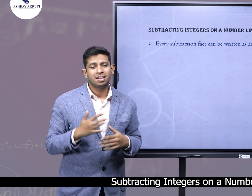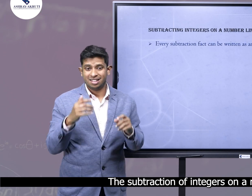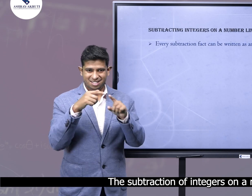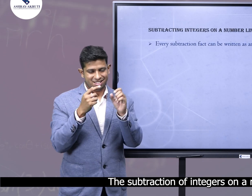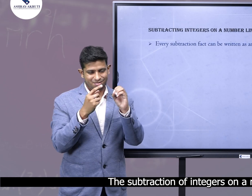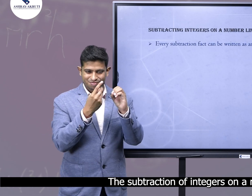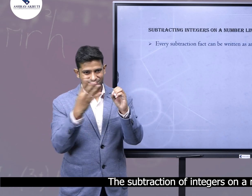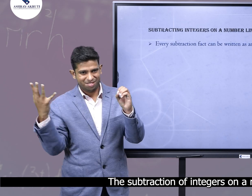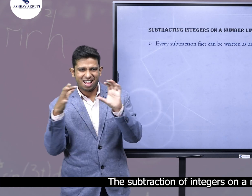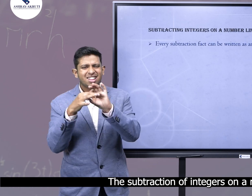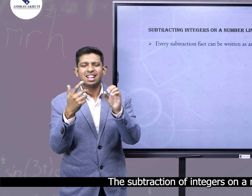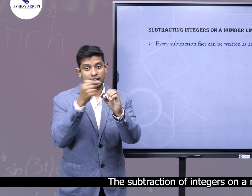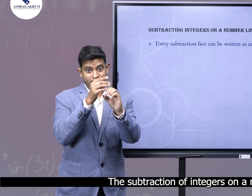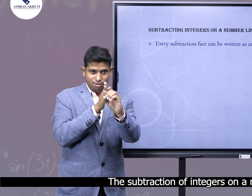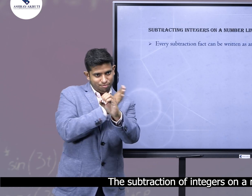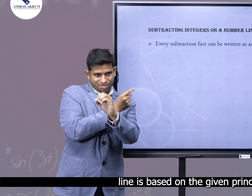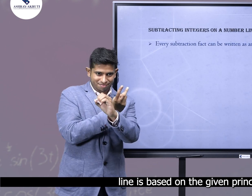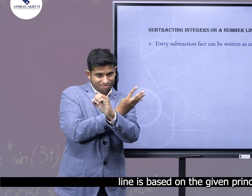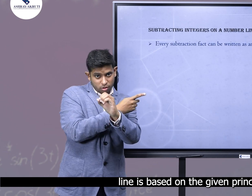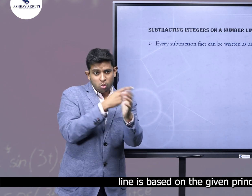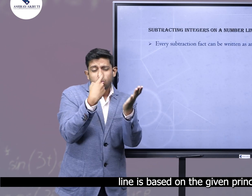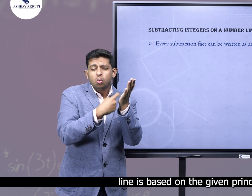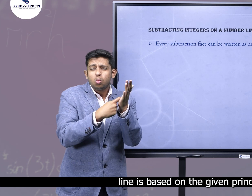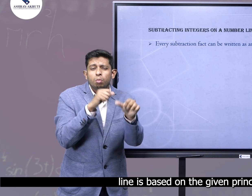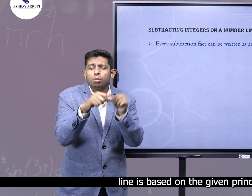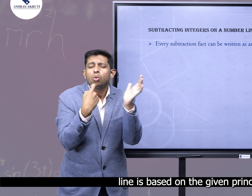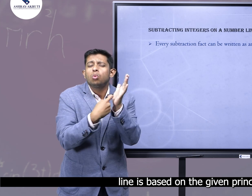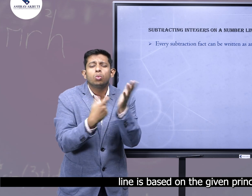The subtraction of integers on a number line is based on the given principles.